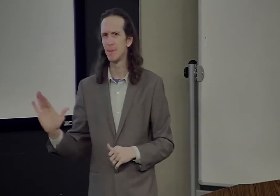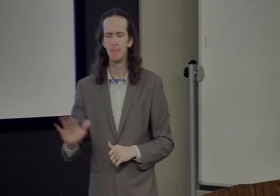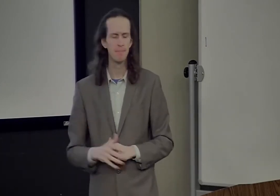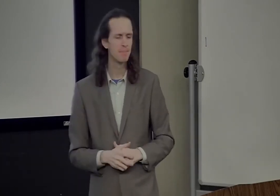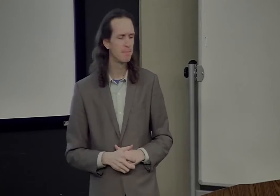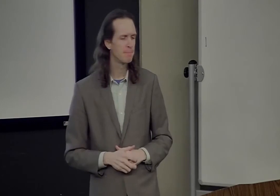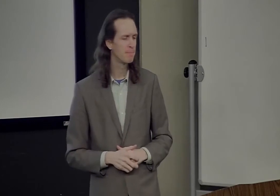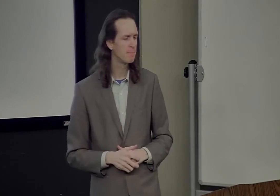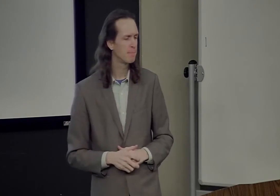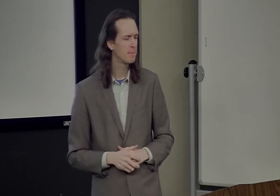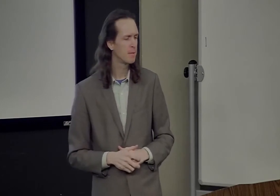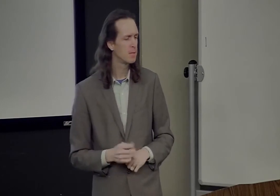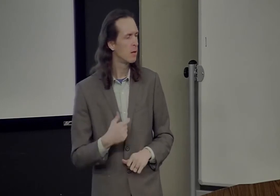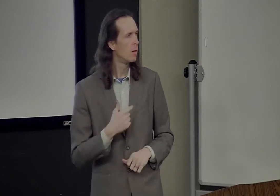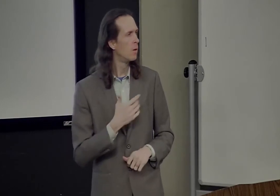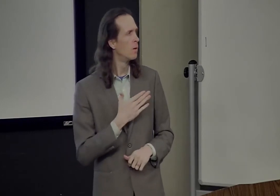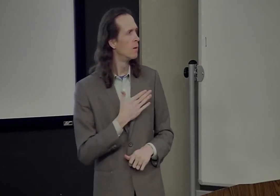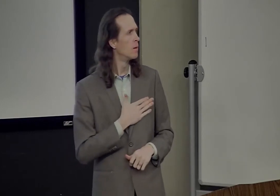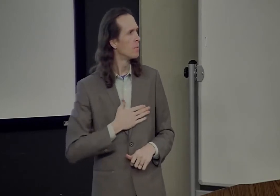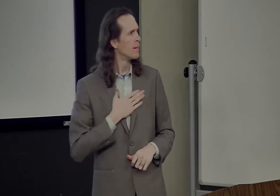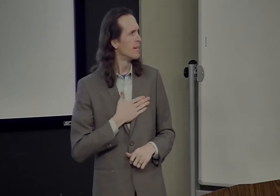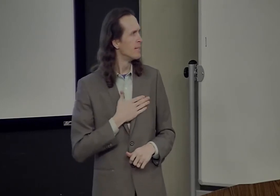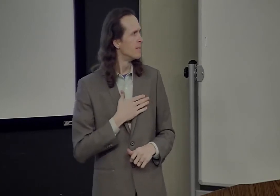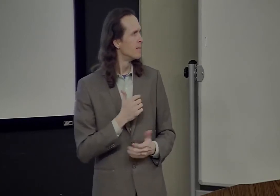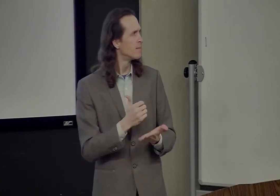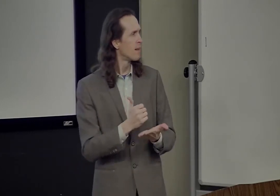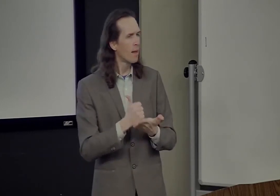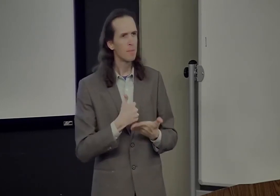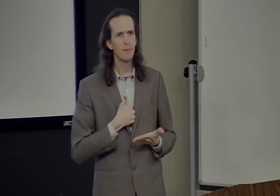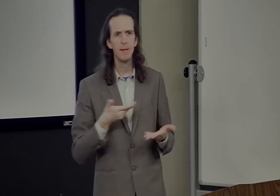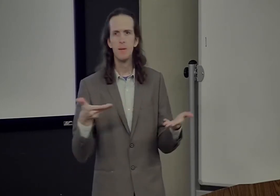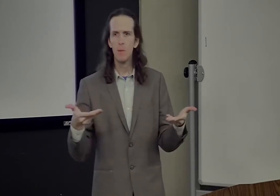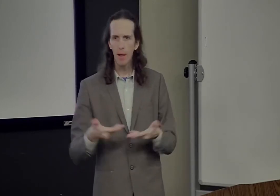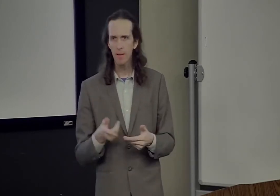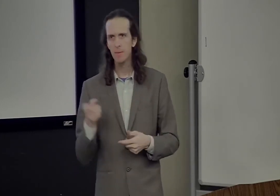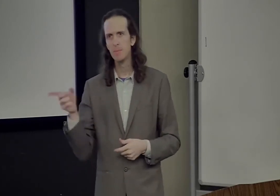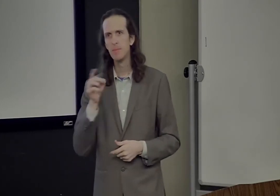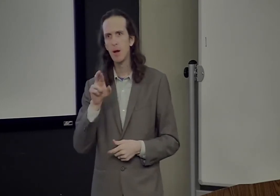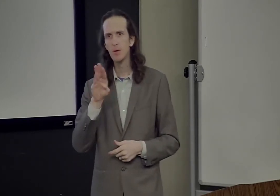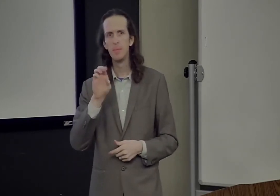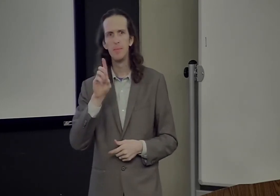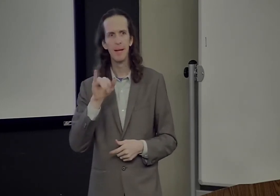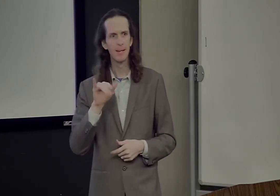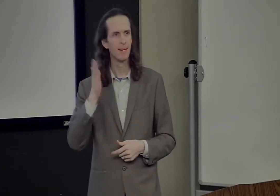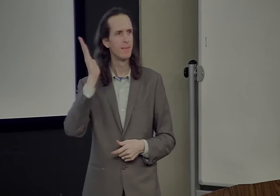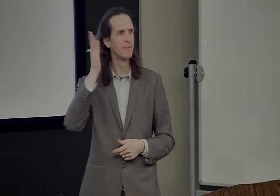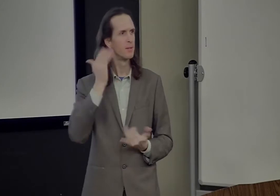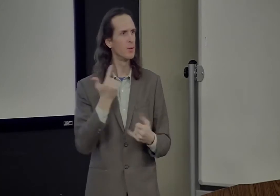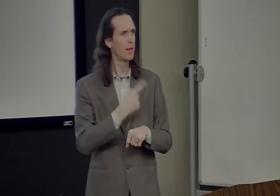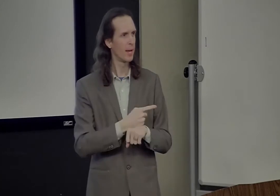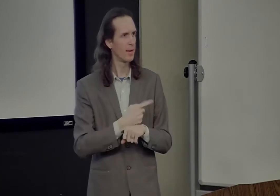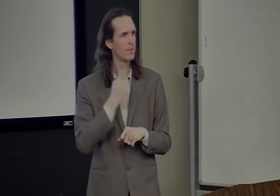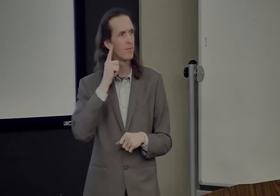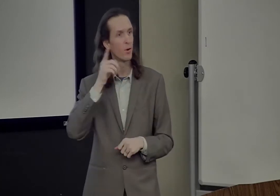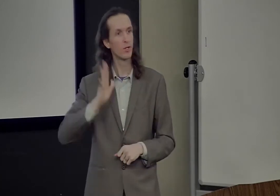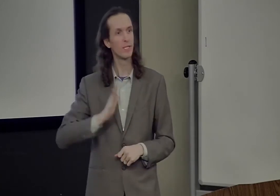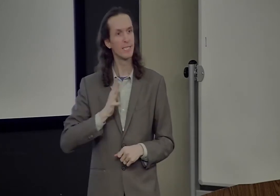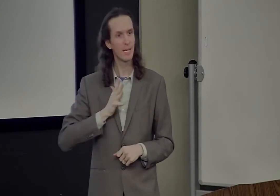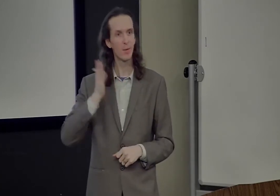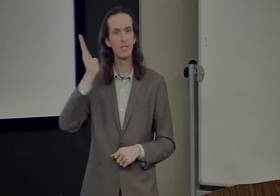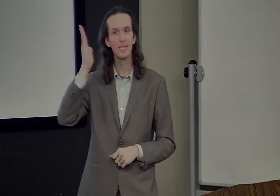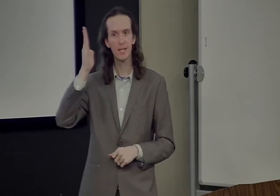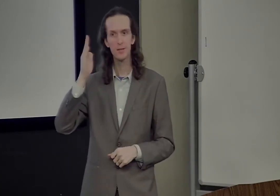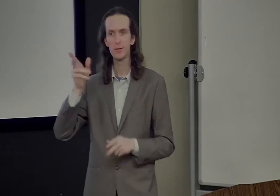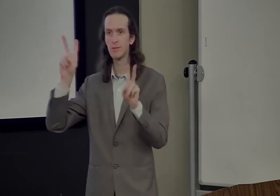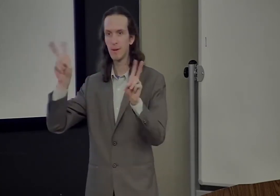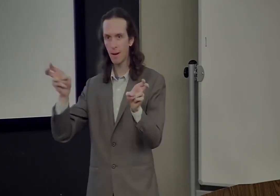analyzing variations of experience and how they impact the brain underlying higher cognition, particularly learning.